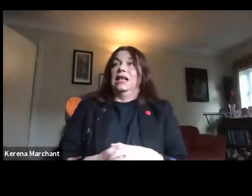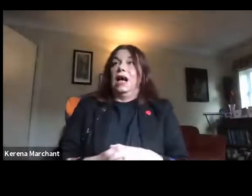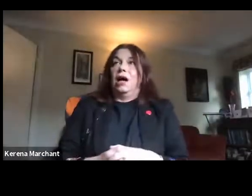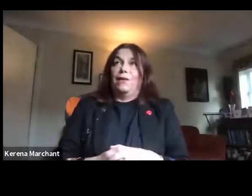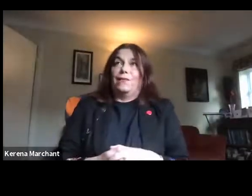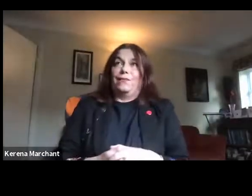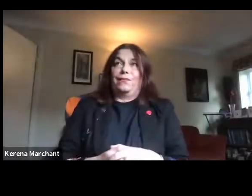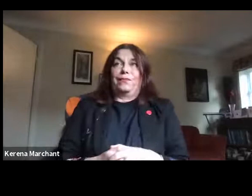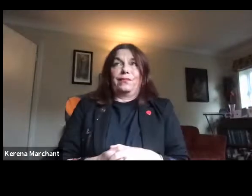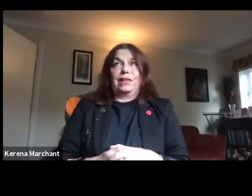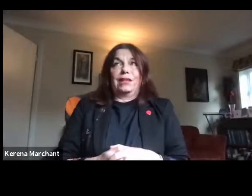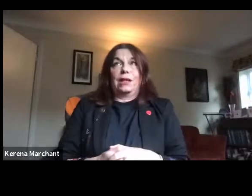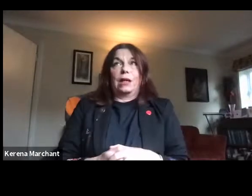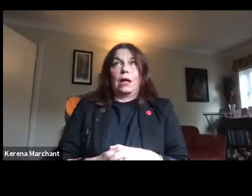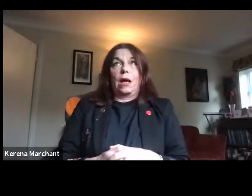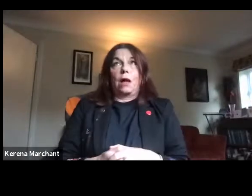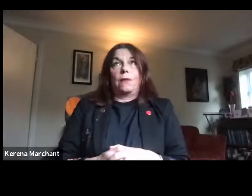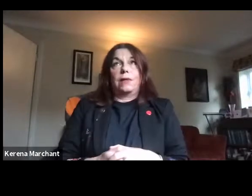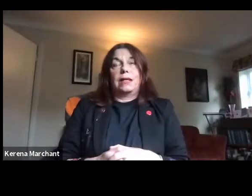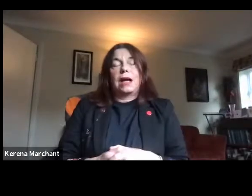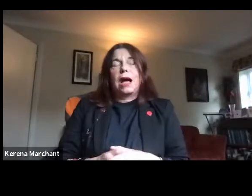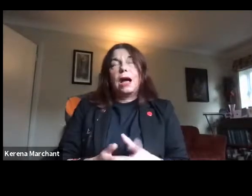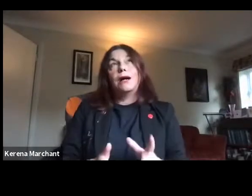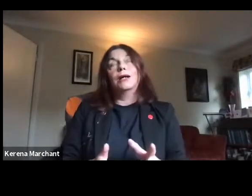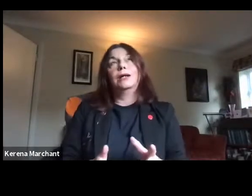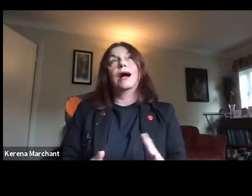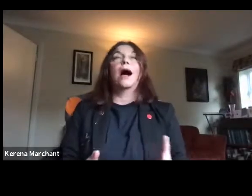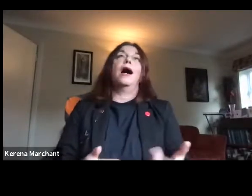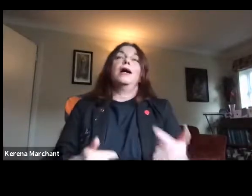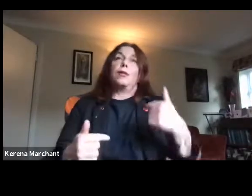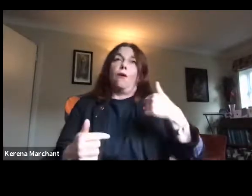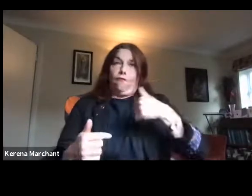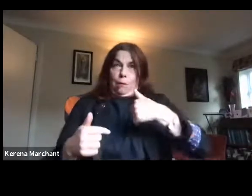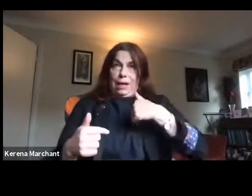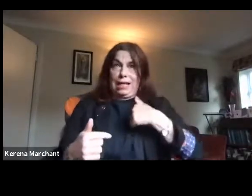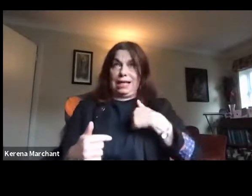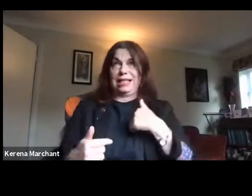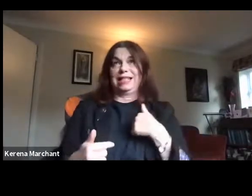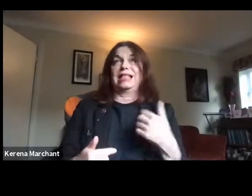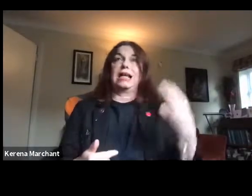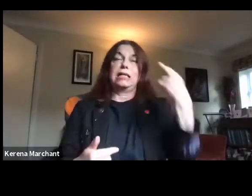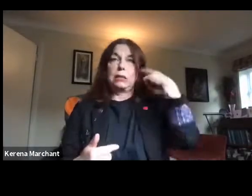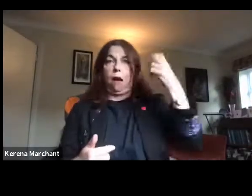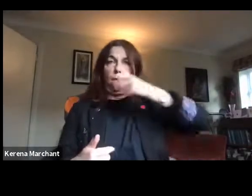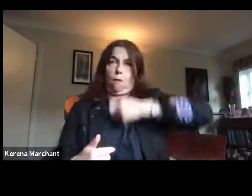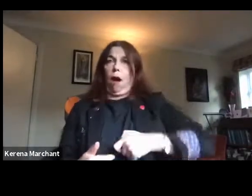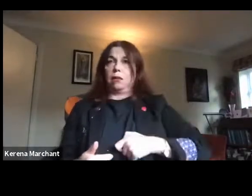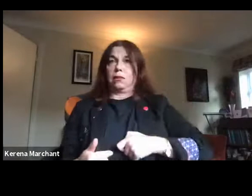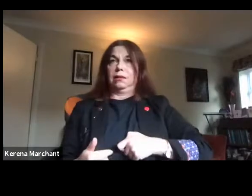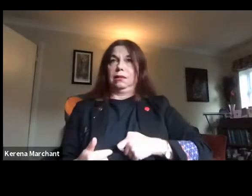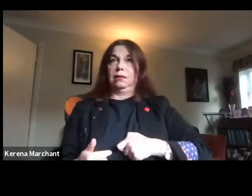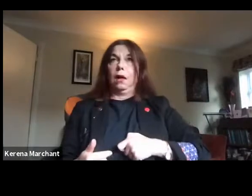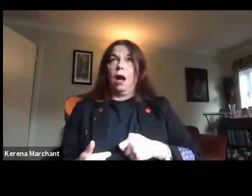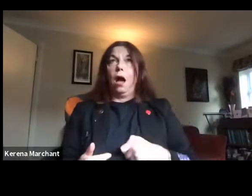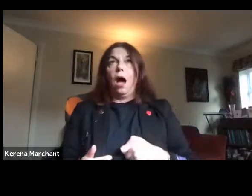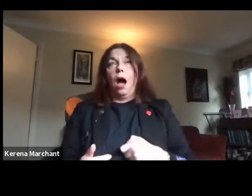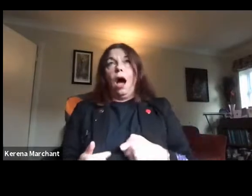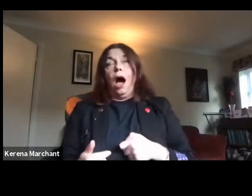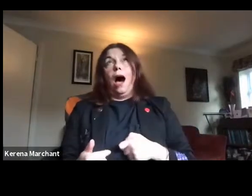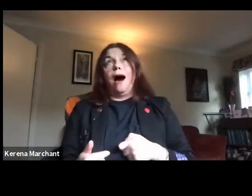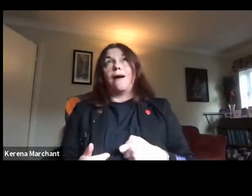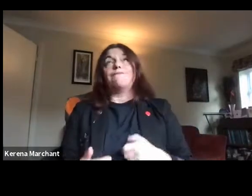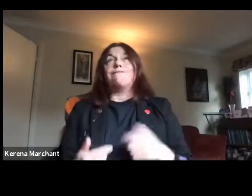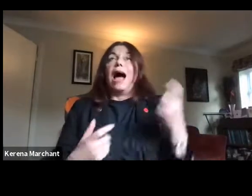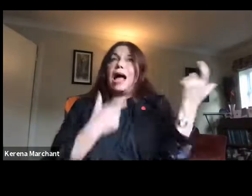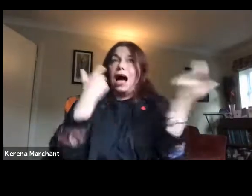the social model of disability. They are afraid of that because they know that through